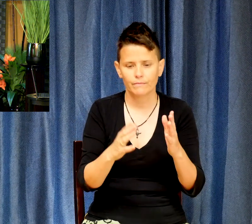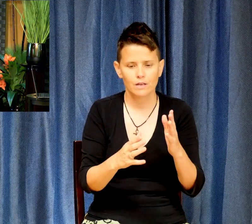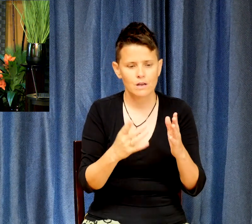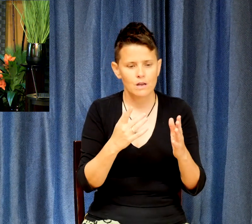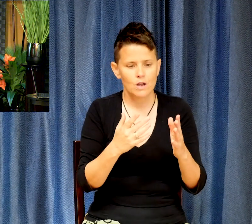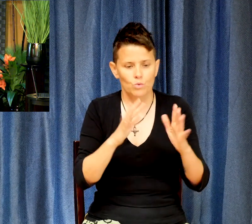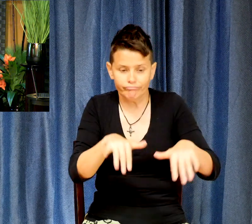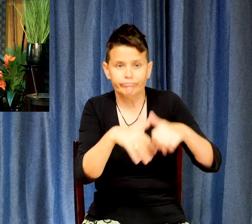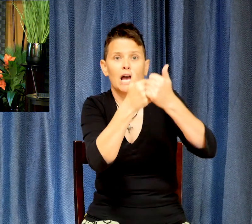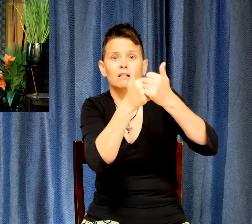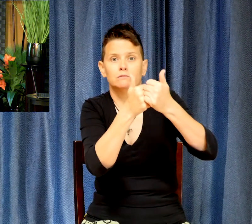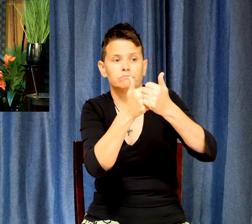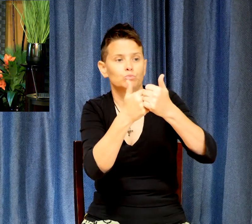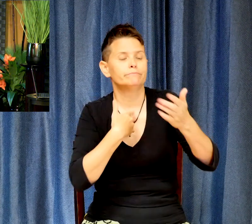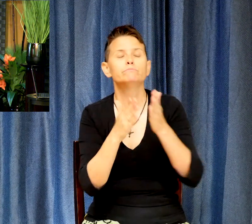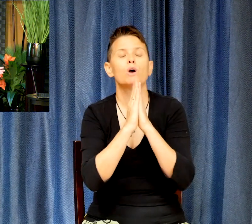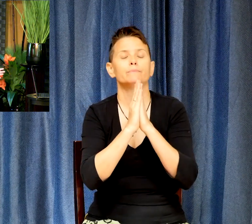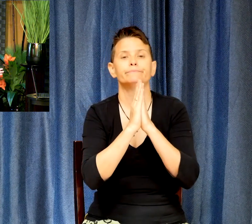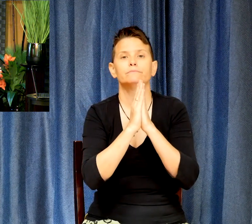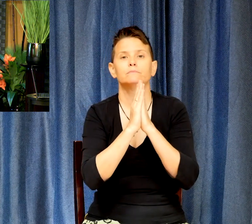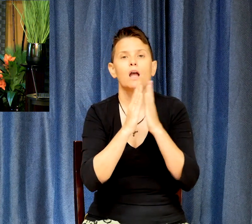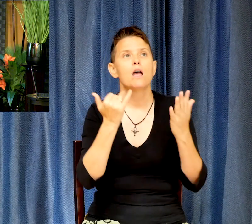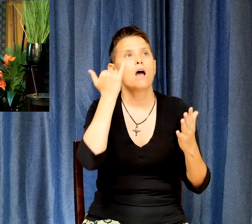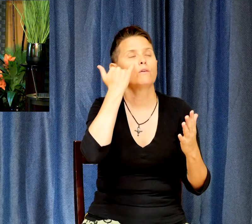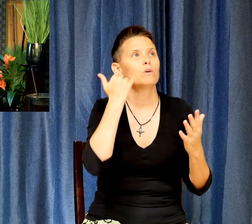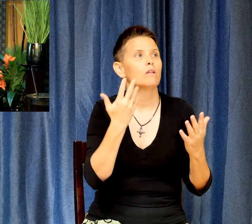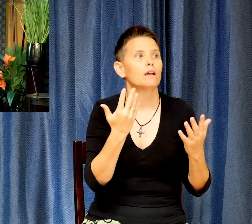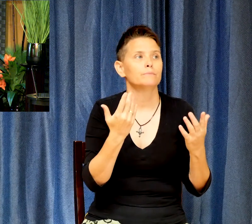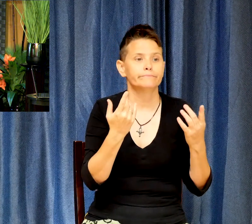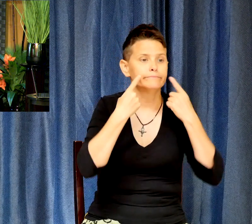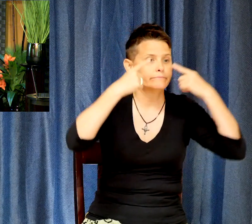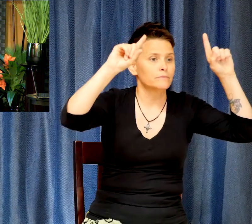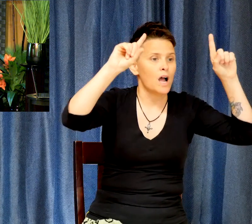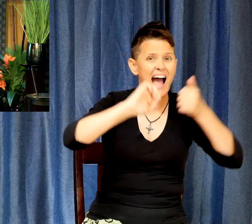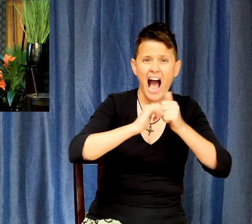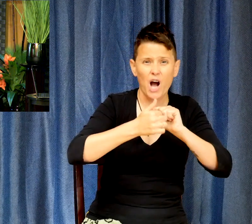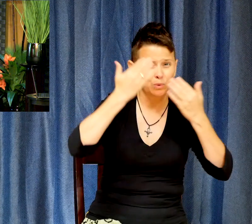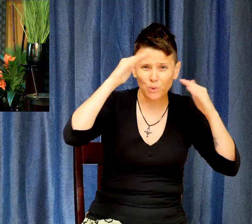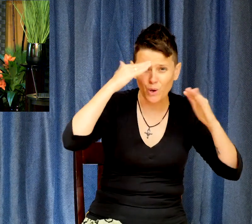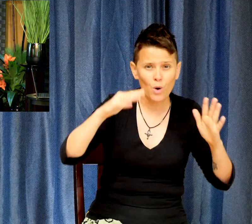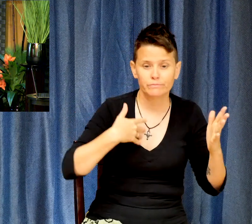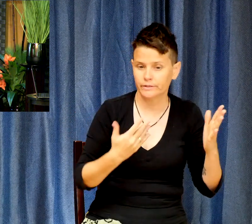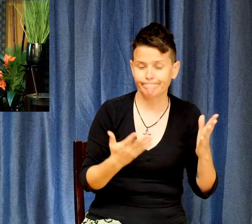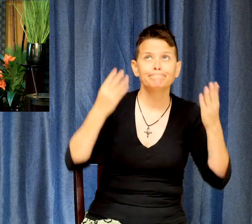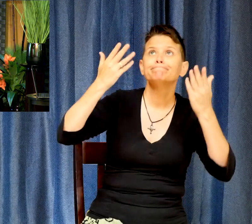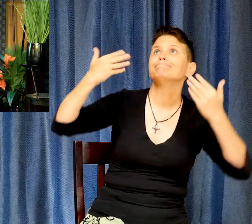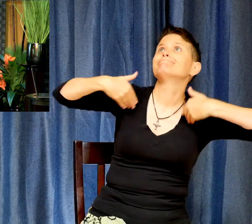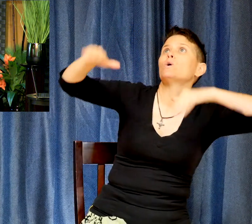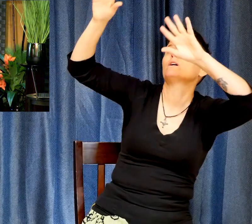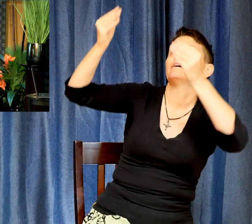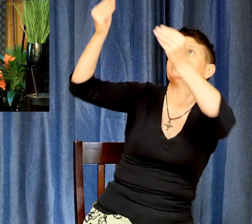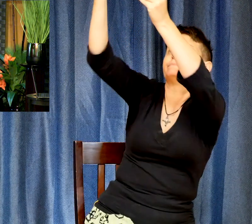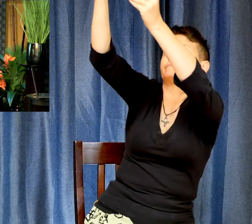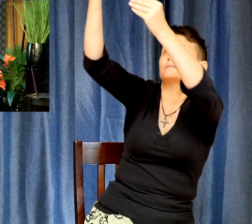we, aren't sure how something's going to work, we turn it over to God. And to me, it's that divine flow. And I'm just really grateful. I'm really grateful